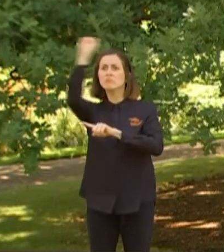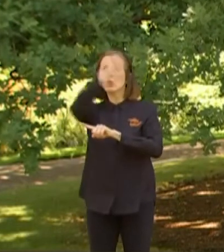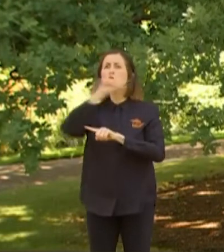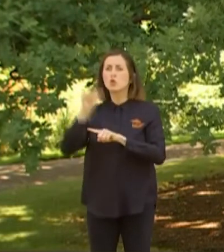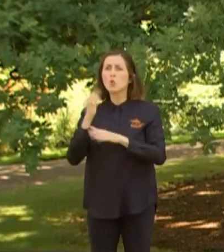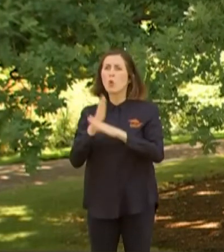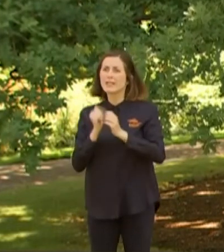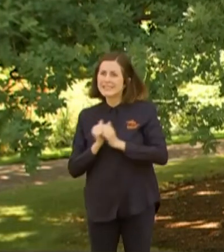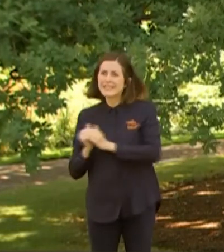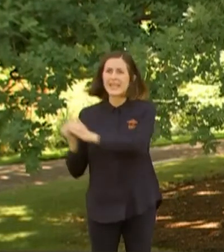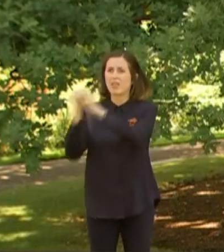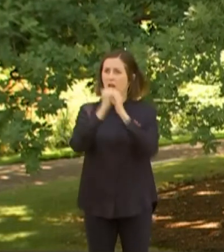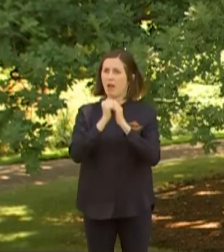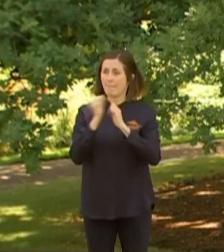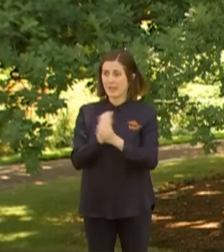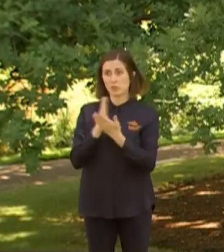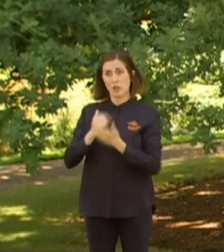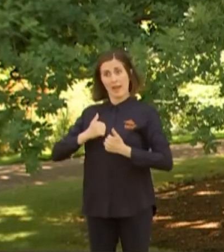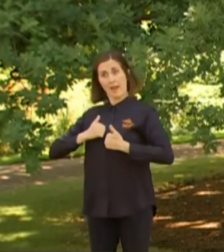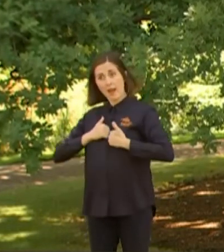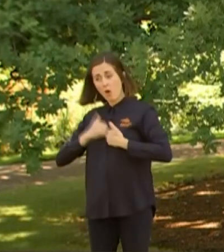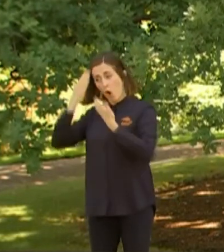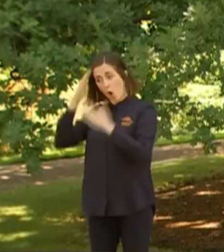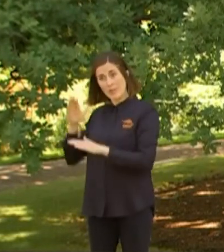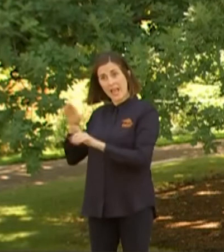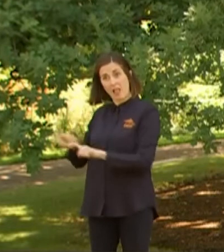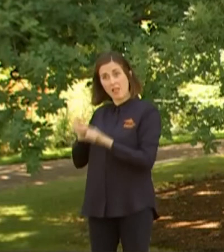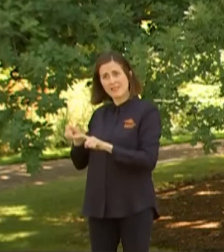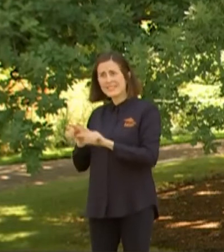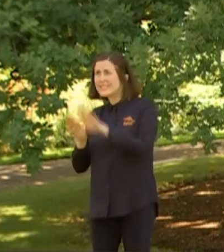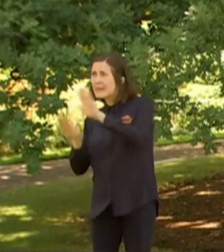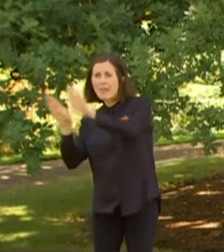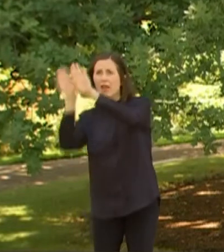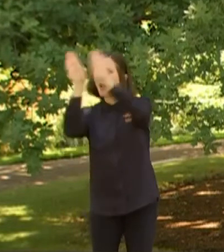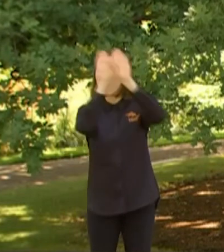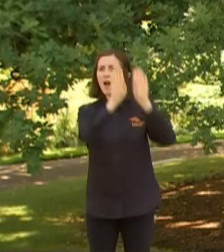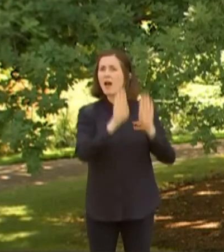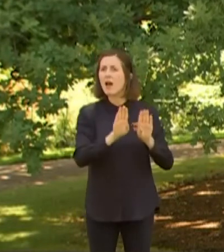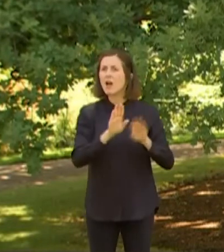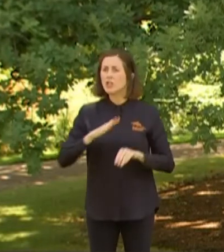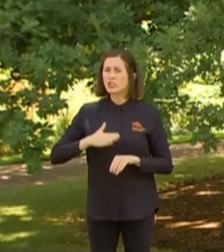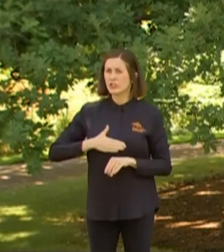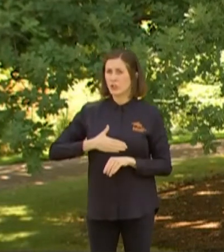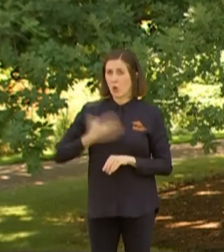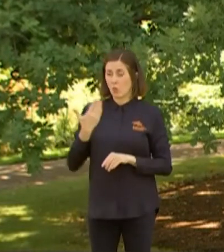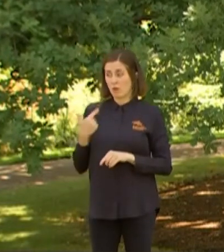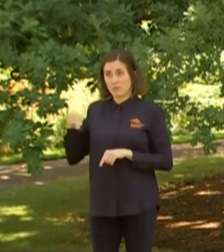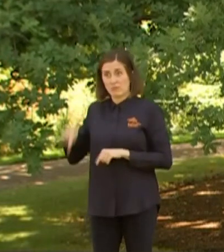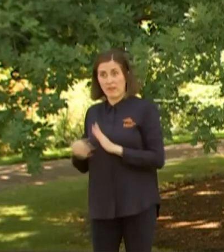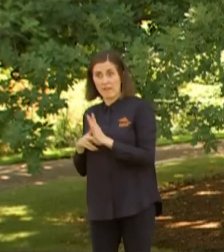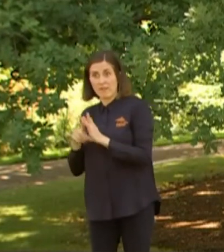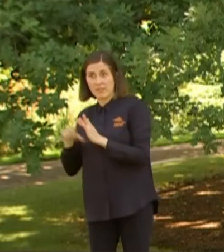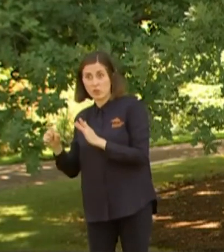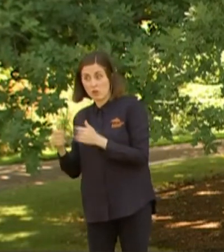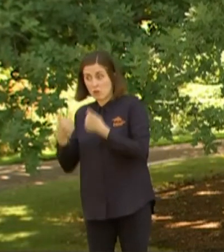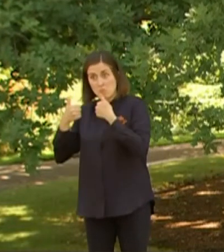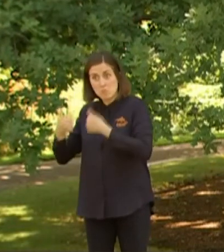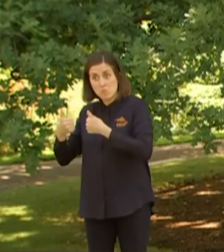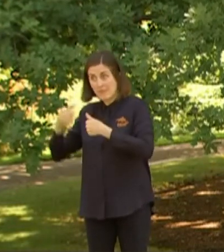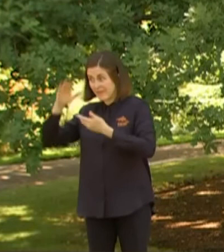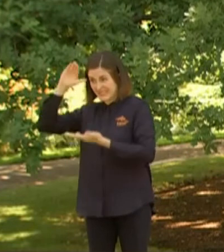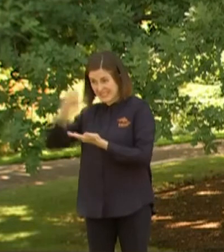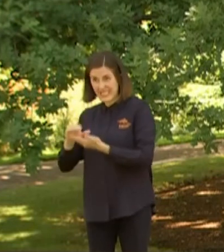are consistent with theirs. Otherwise, of course, we do run the risk that borders would be closed again. Some of the freedom of movement